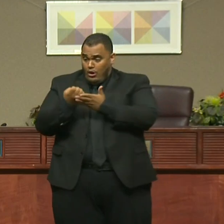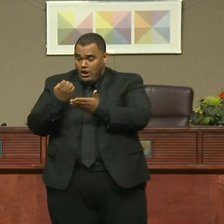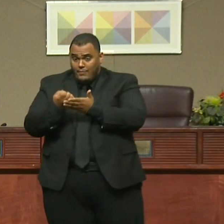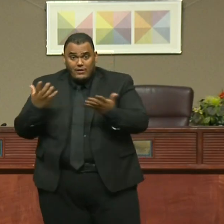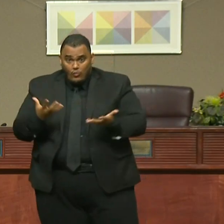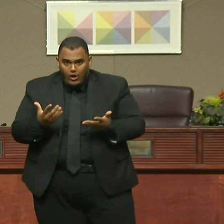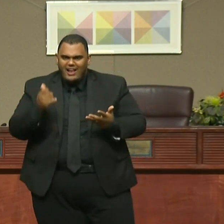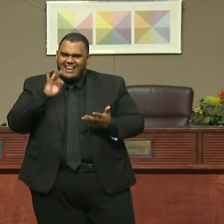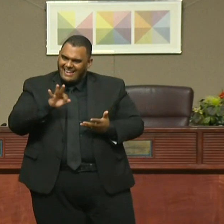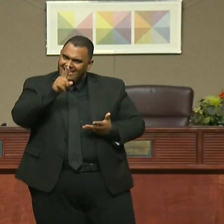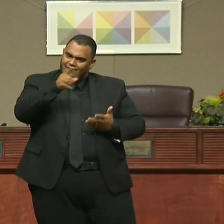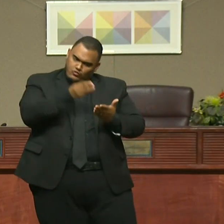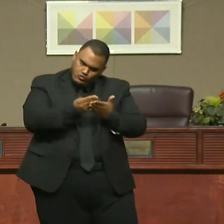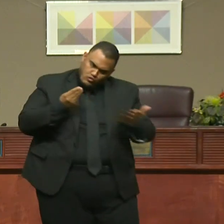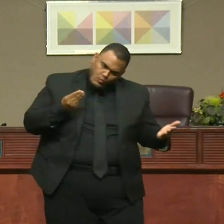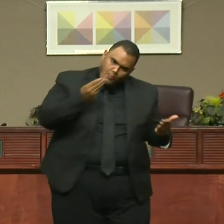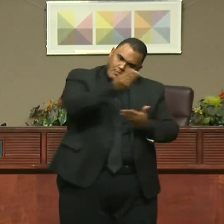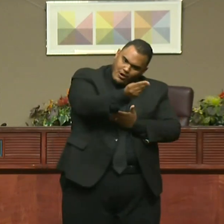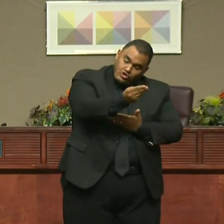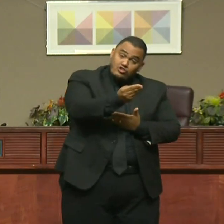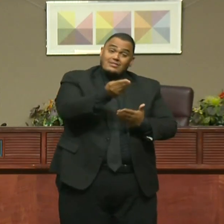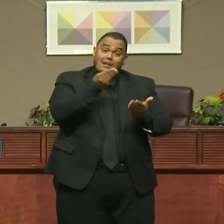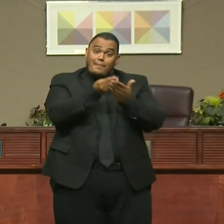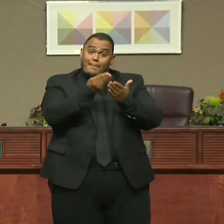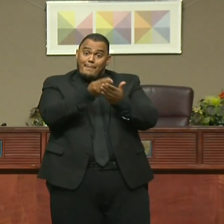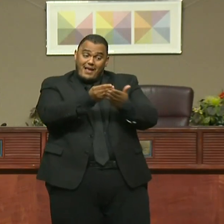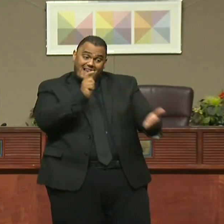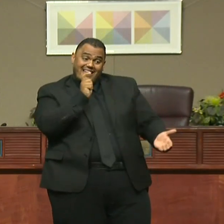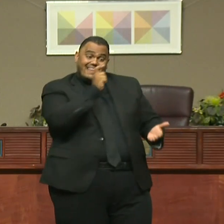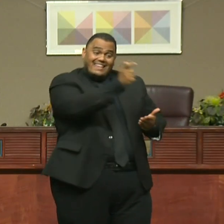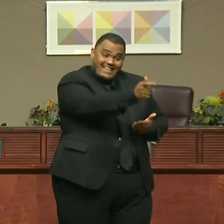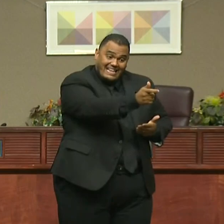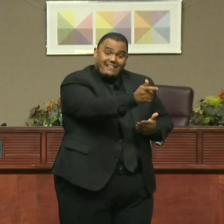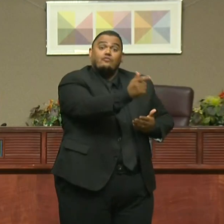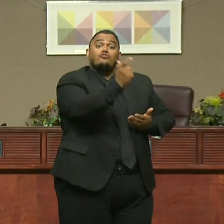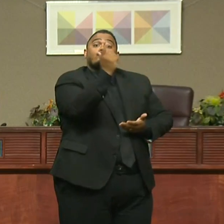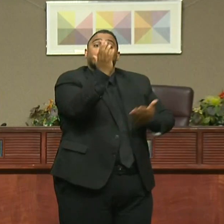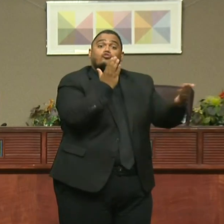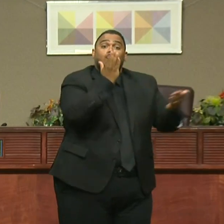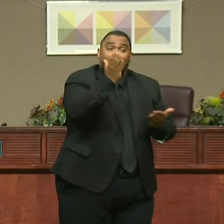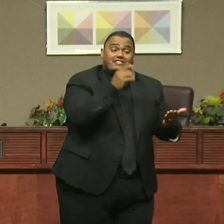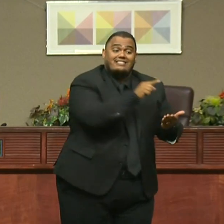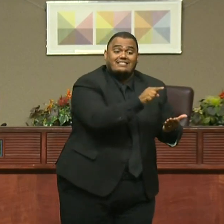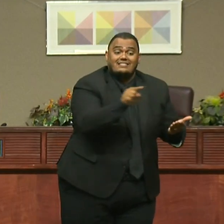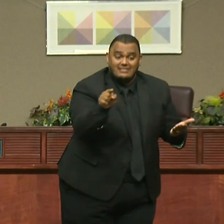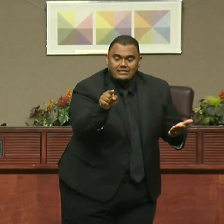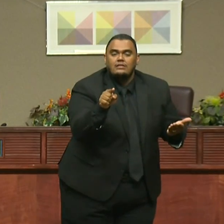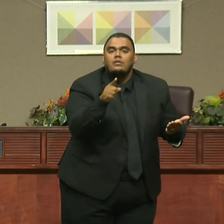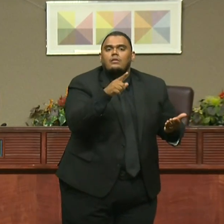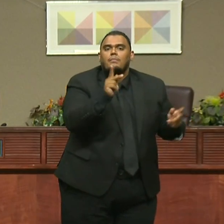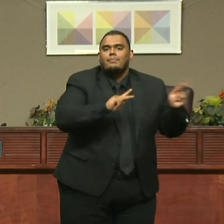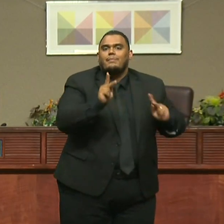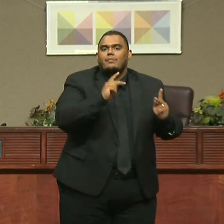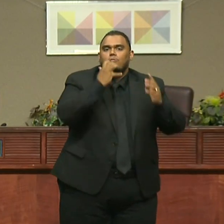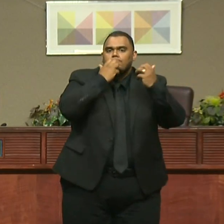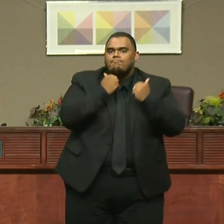purchase, when you use those services. So use the services of those who have your safety at heart.